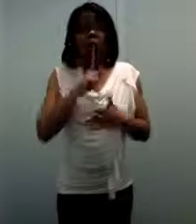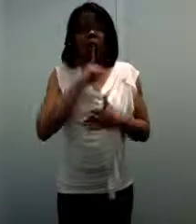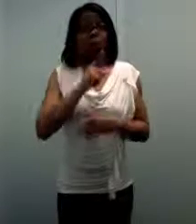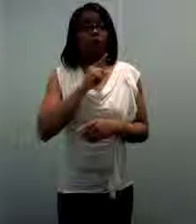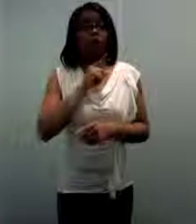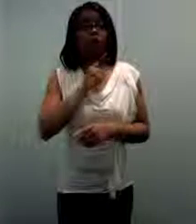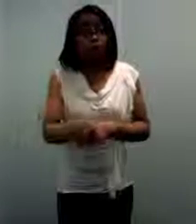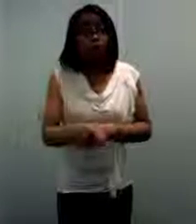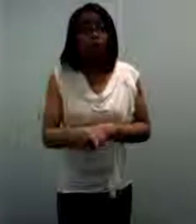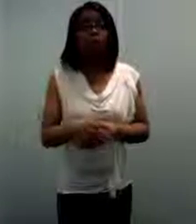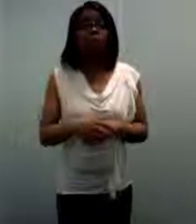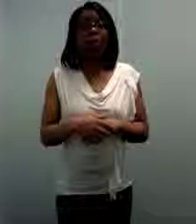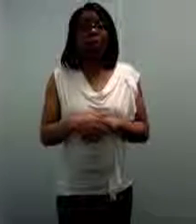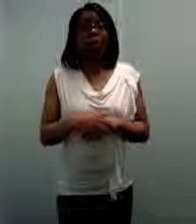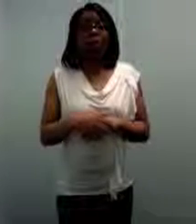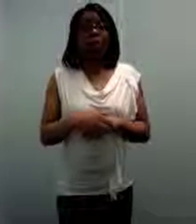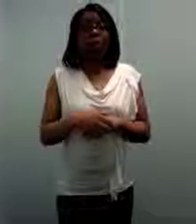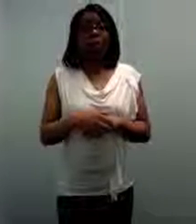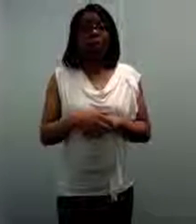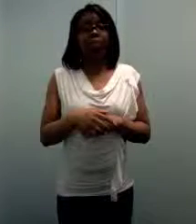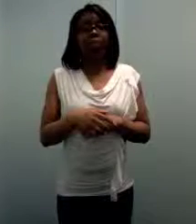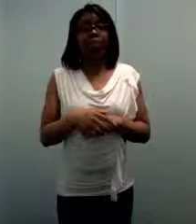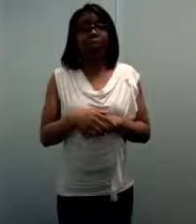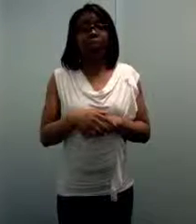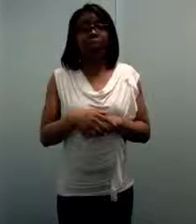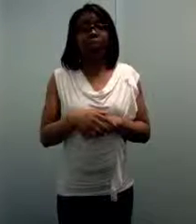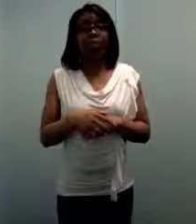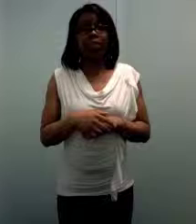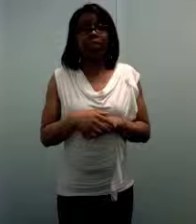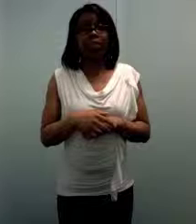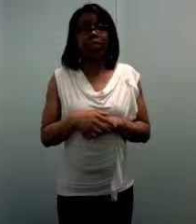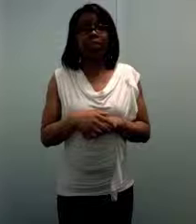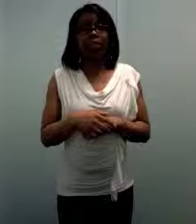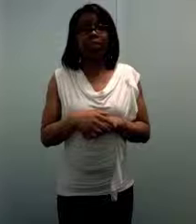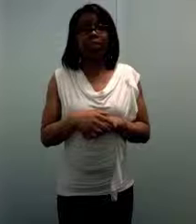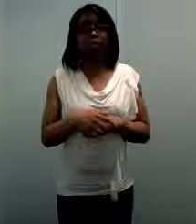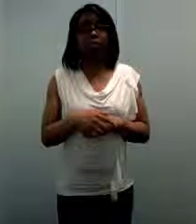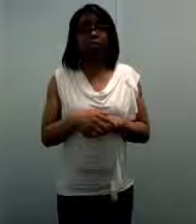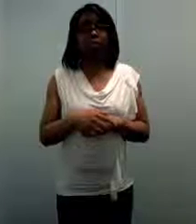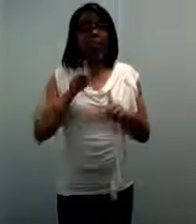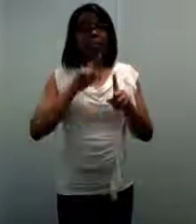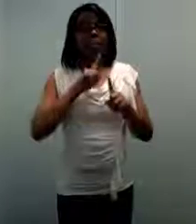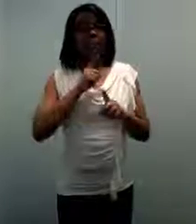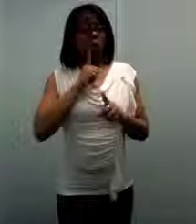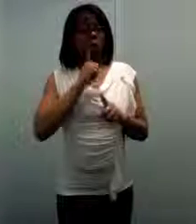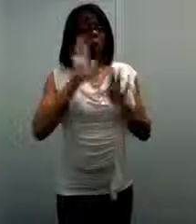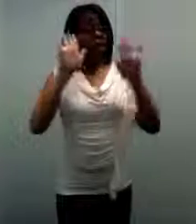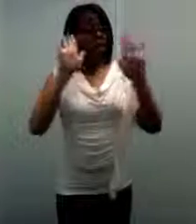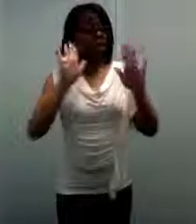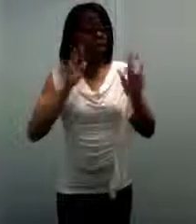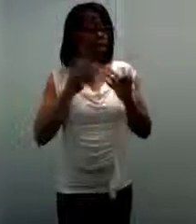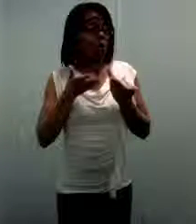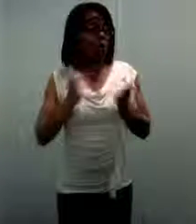and processes is important. But there's a fantastic way to do that in the modern world. It's called programming.